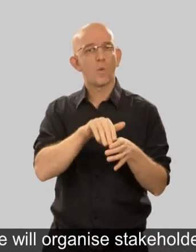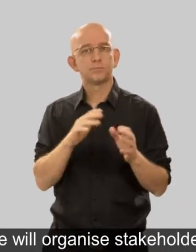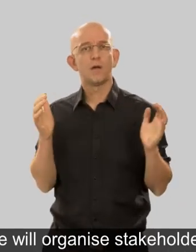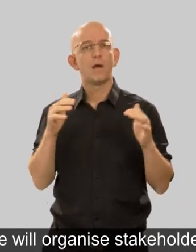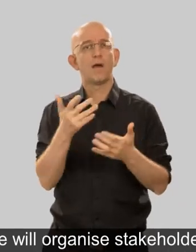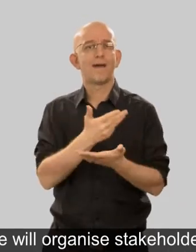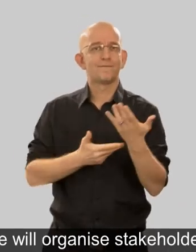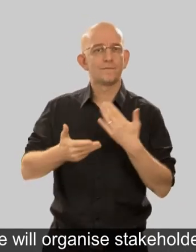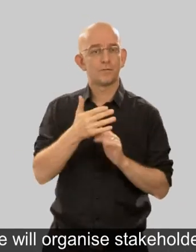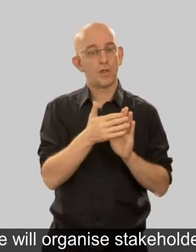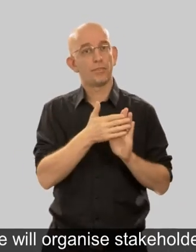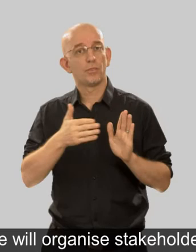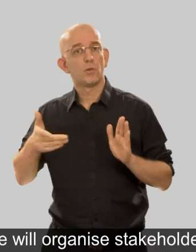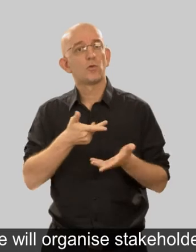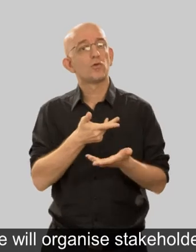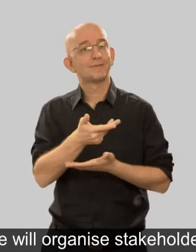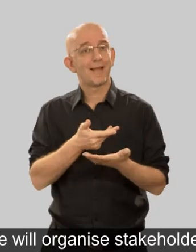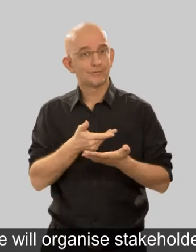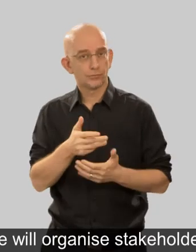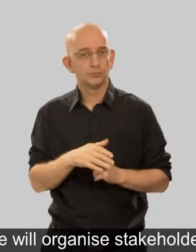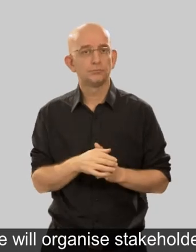We will organise stakeholder events during the consultation.